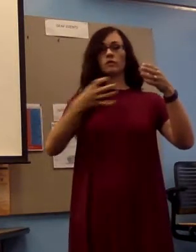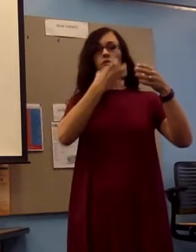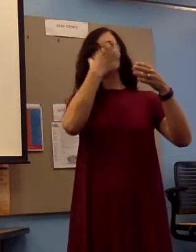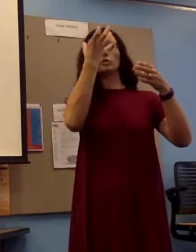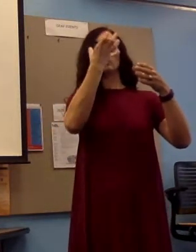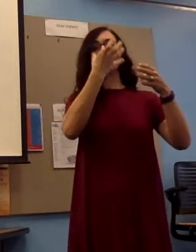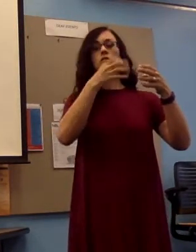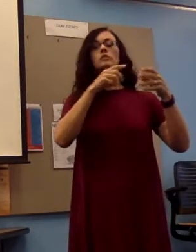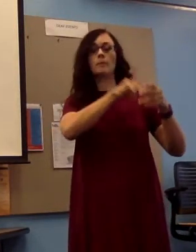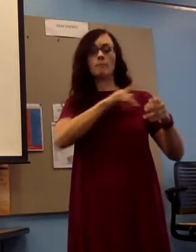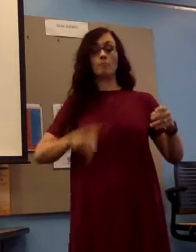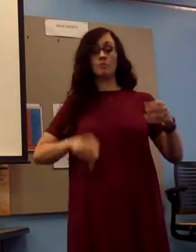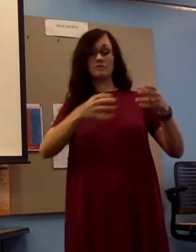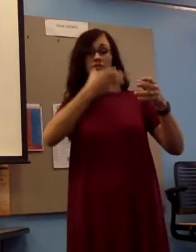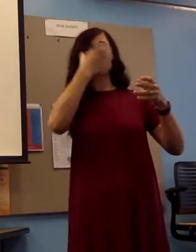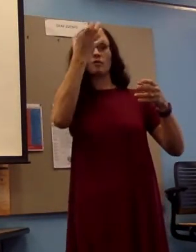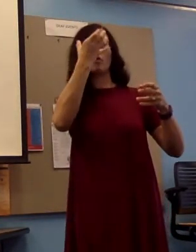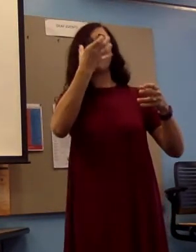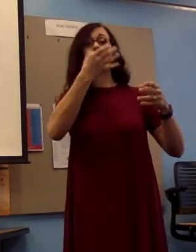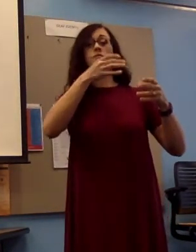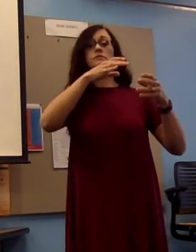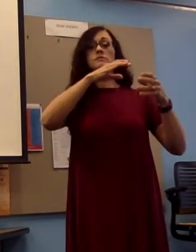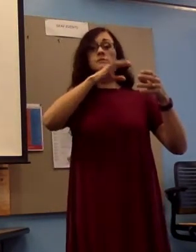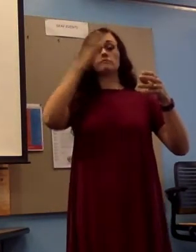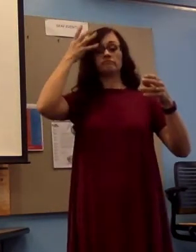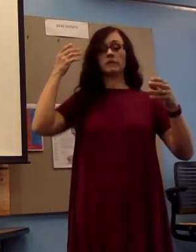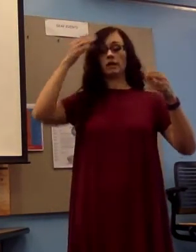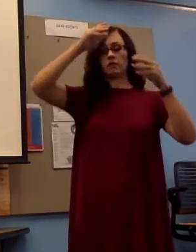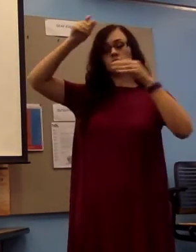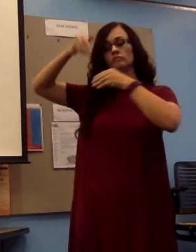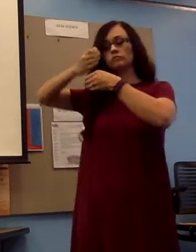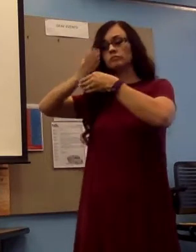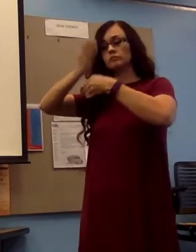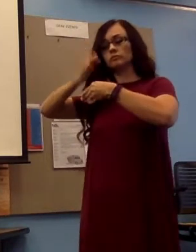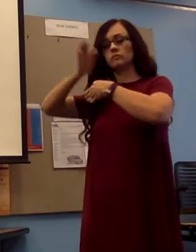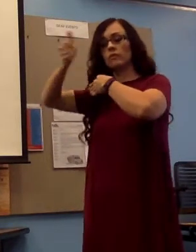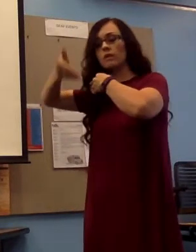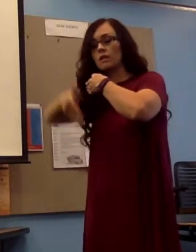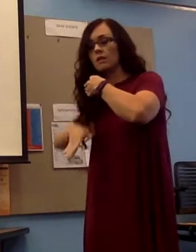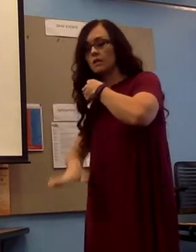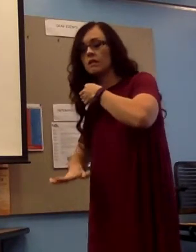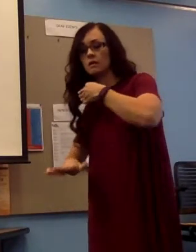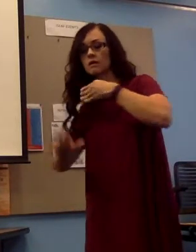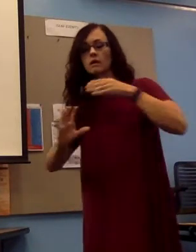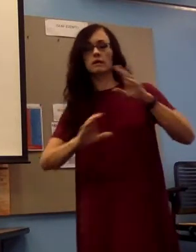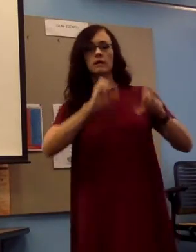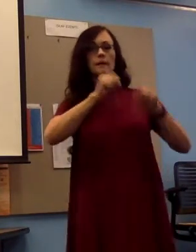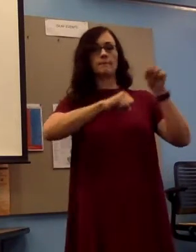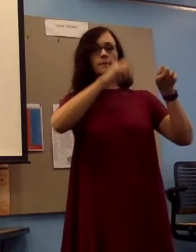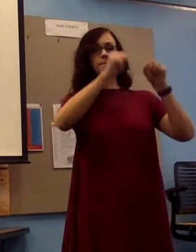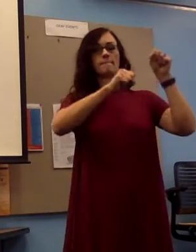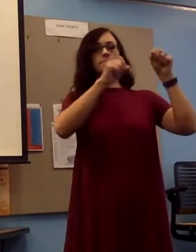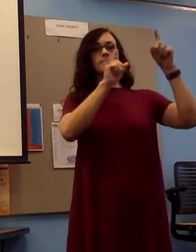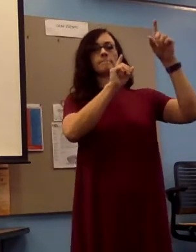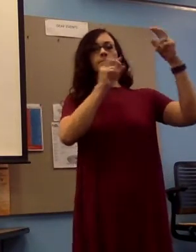she throws him out of the tower, and he lands on thorns, and it blinds him, and that's the version. And then he later finds Rapunzel again